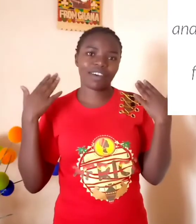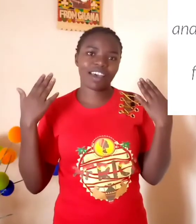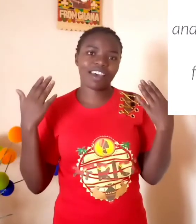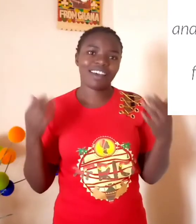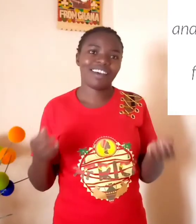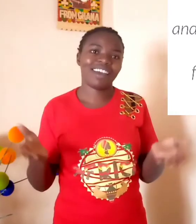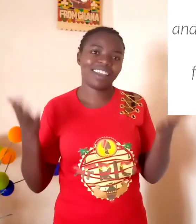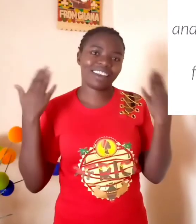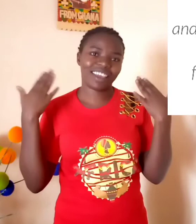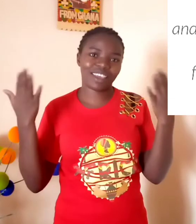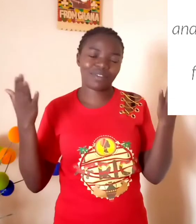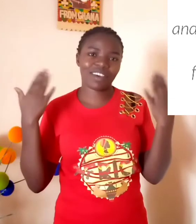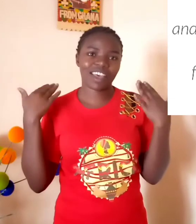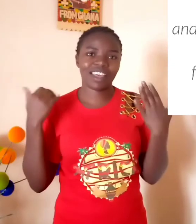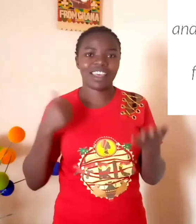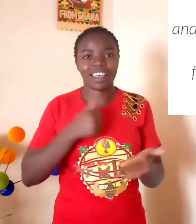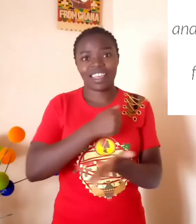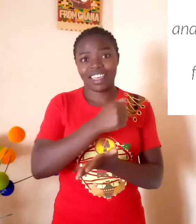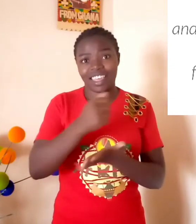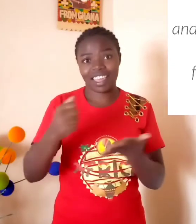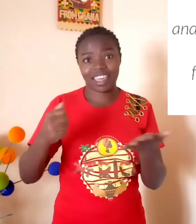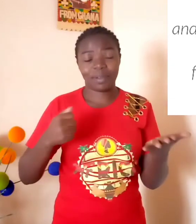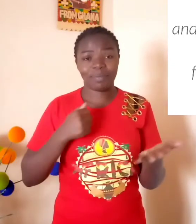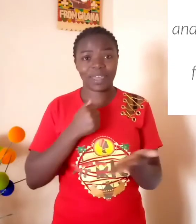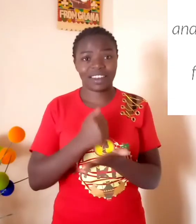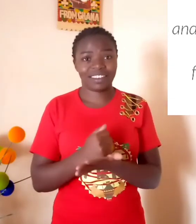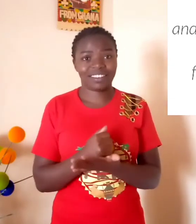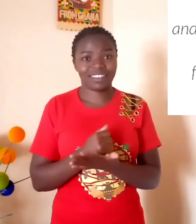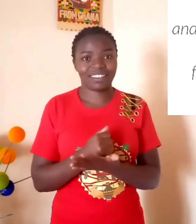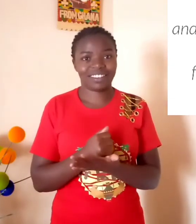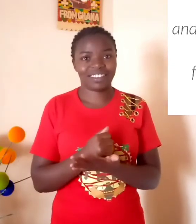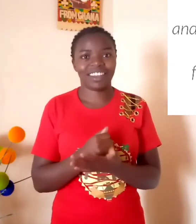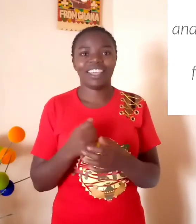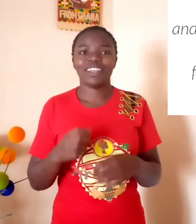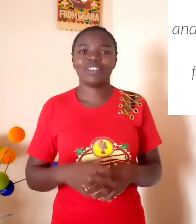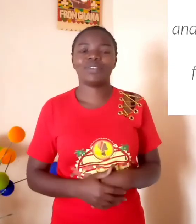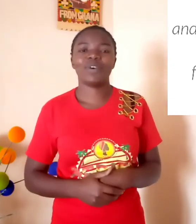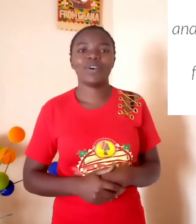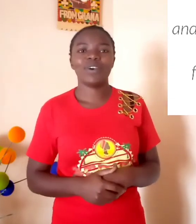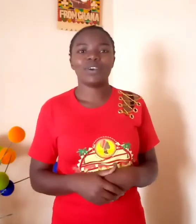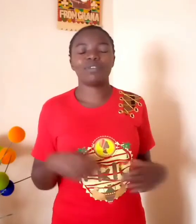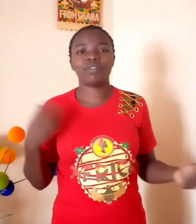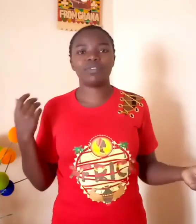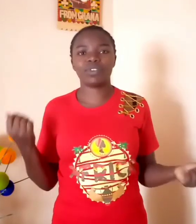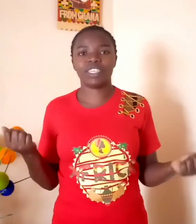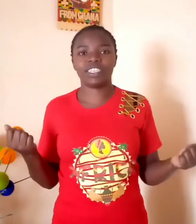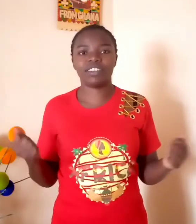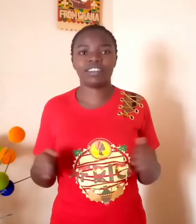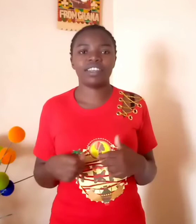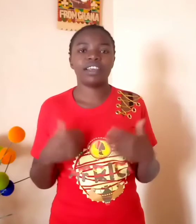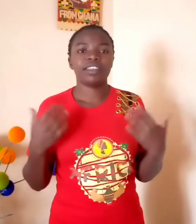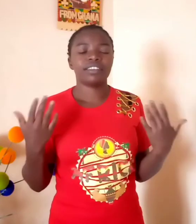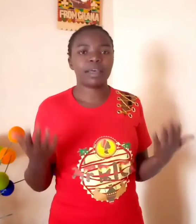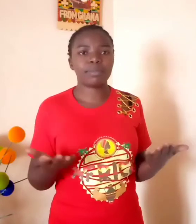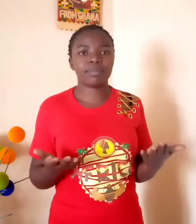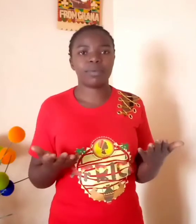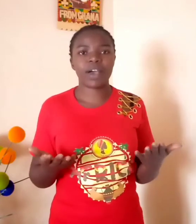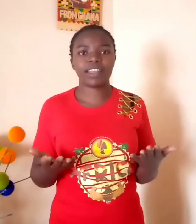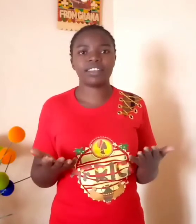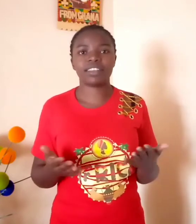forever and ever. Amen. So you have noticed some words